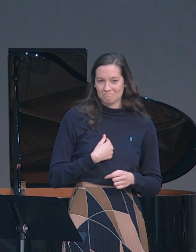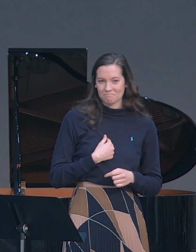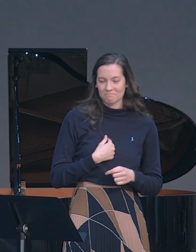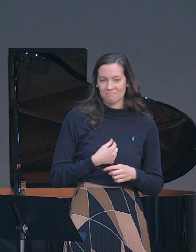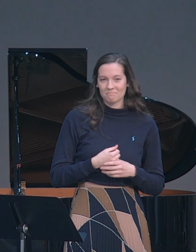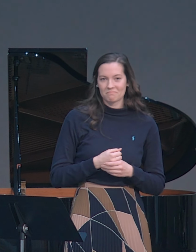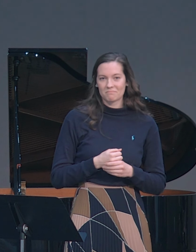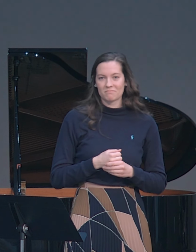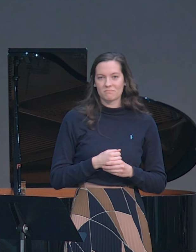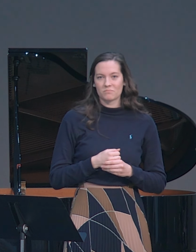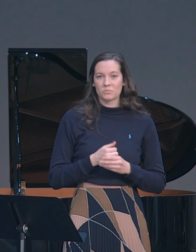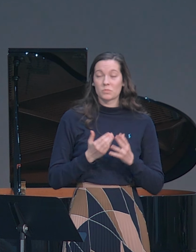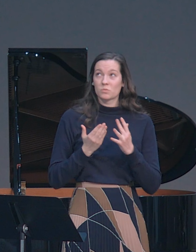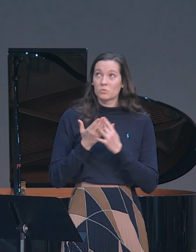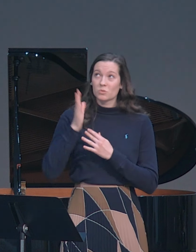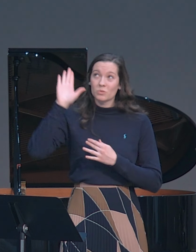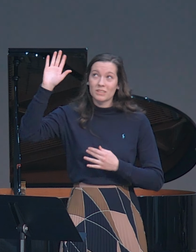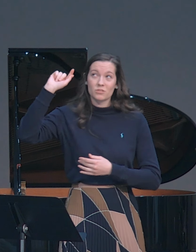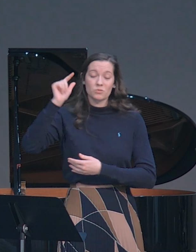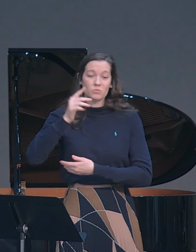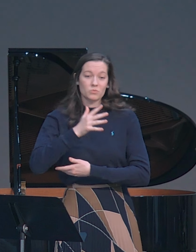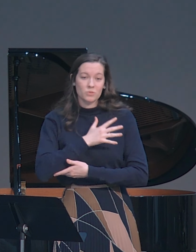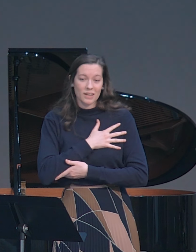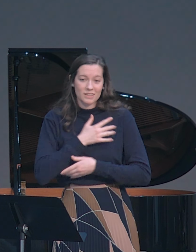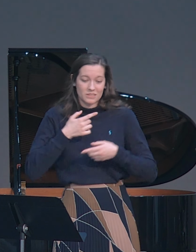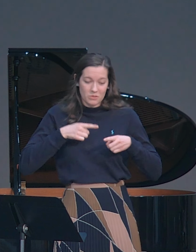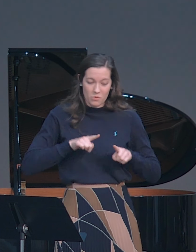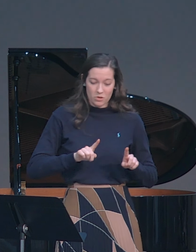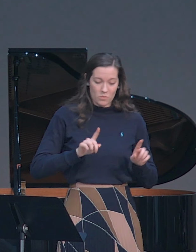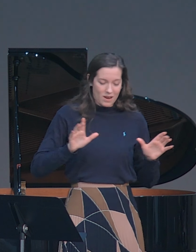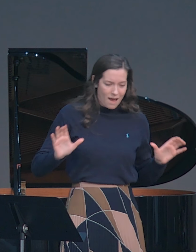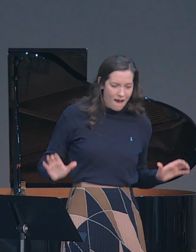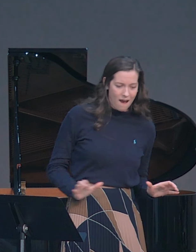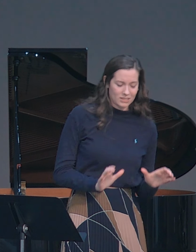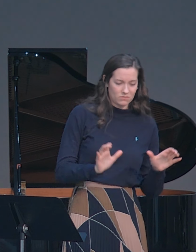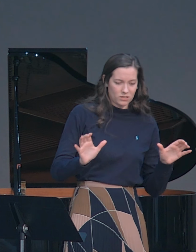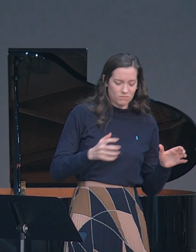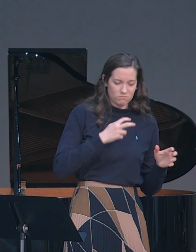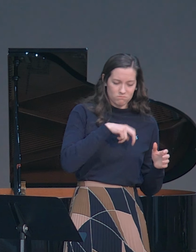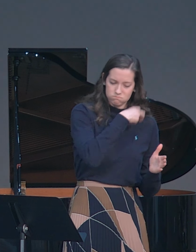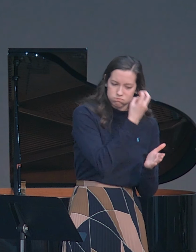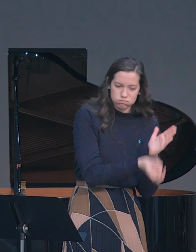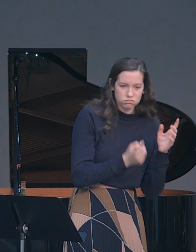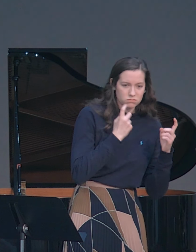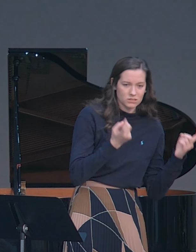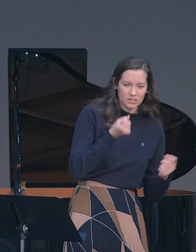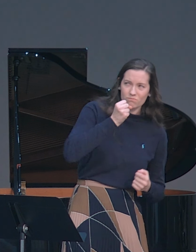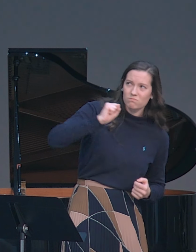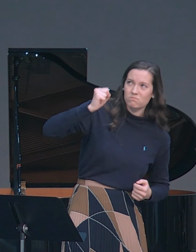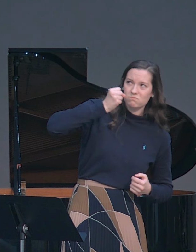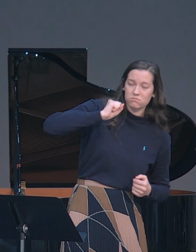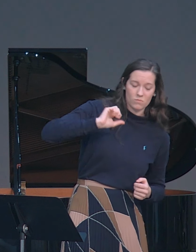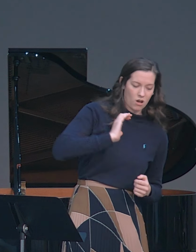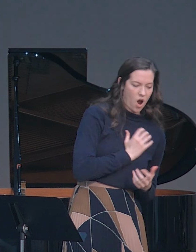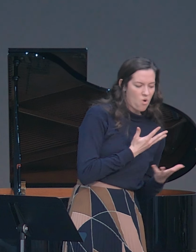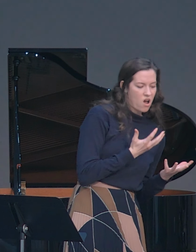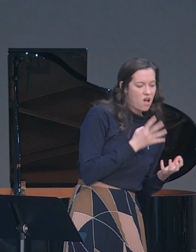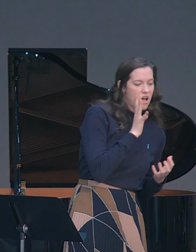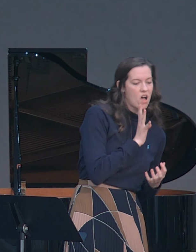In his grace, while we were actively working against him for our own purposes,